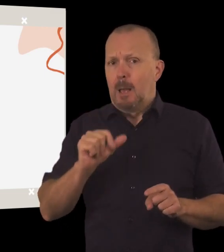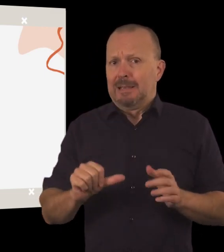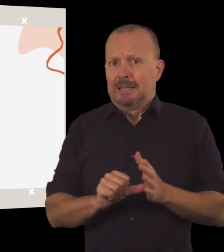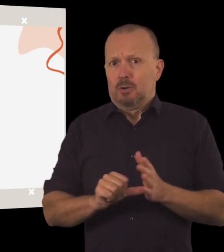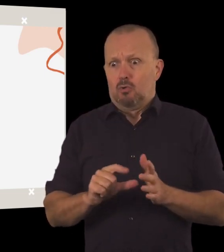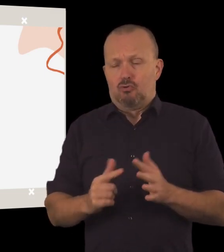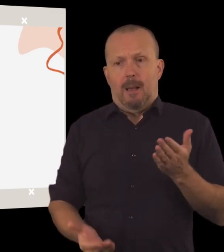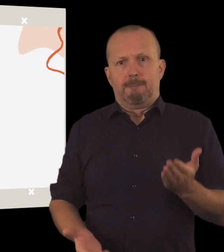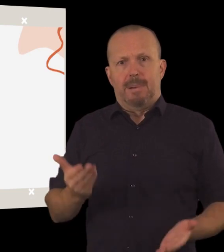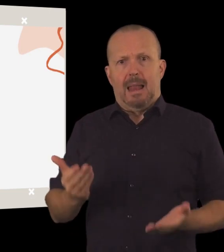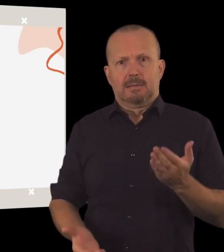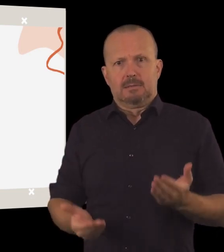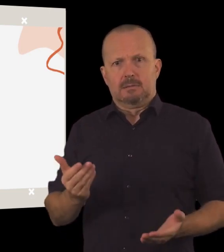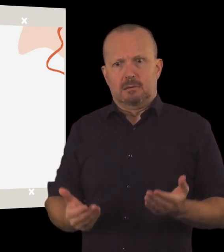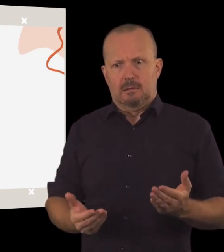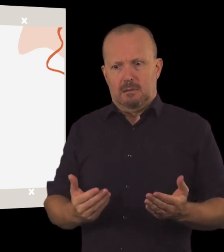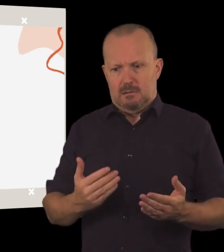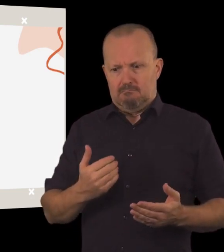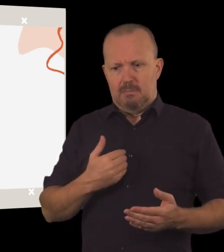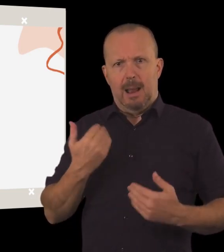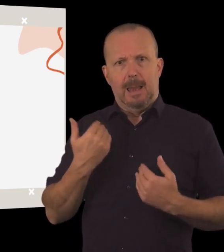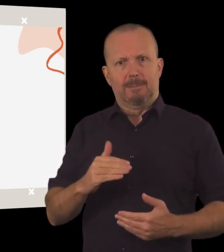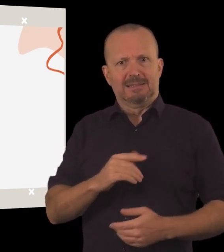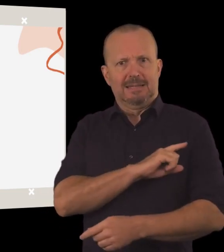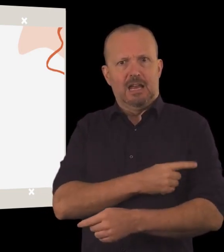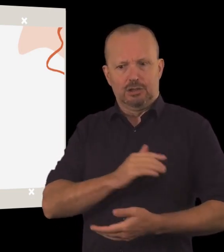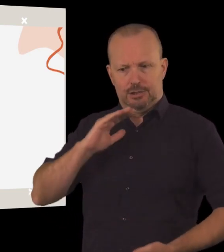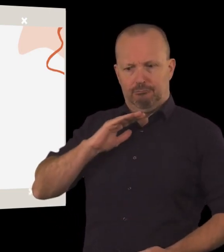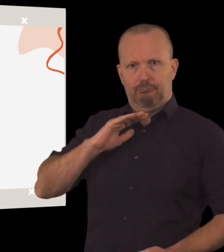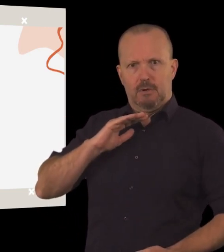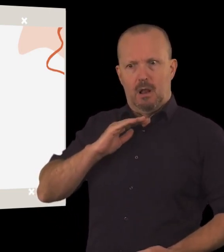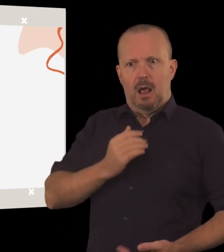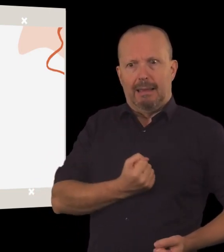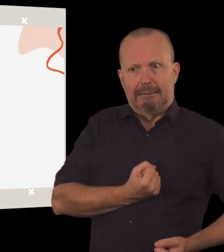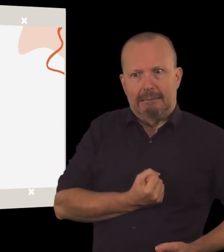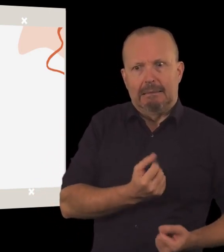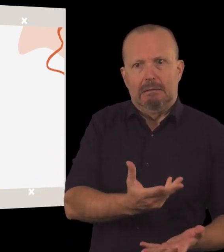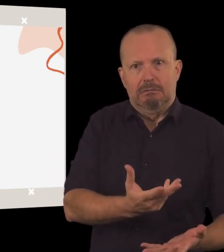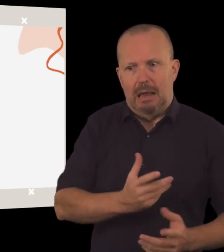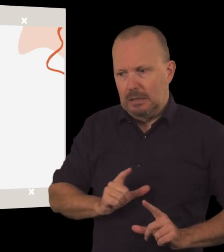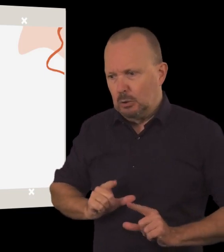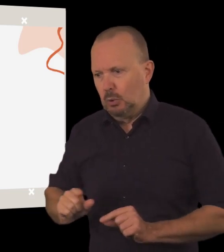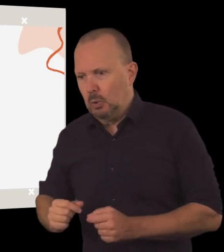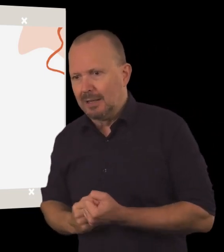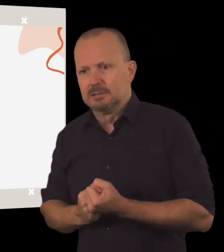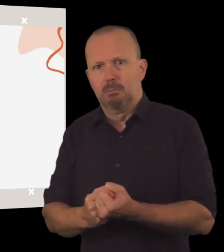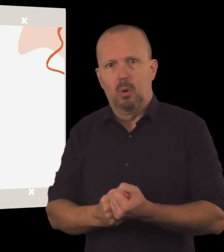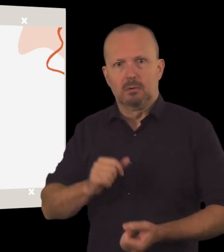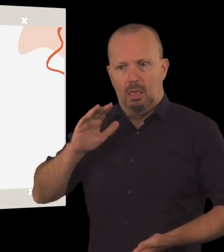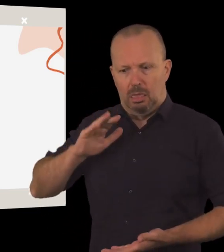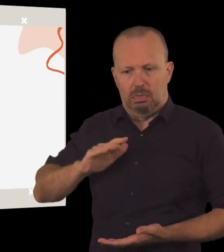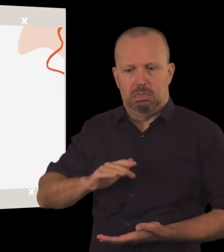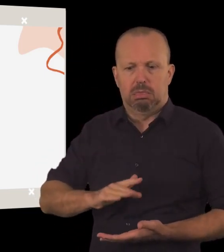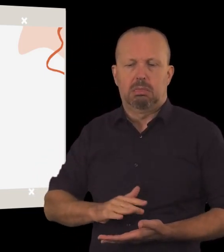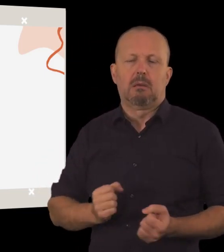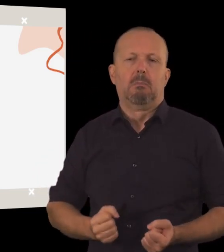be challenging to try balance how much of yourself to give without getting burnt out or experiencing